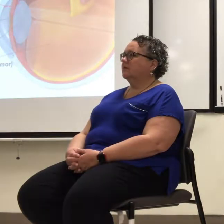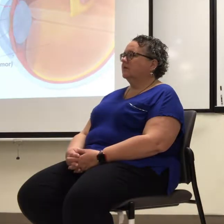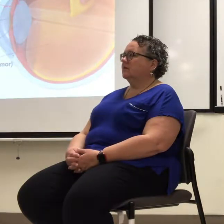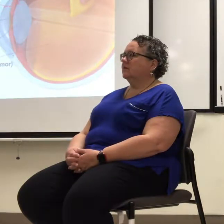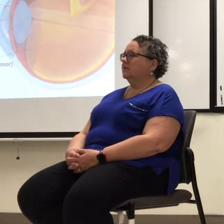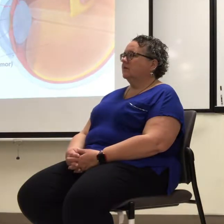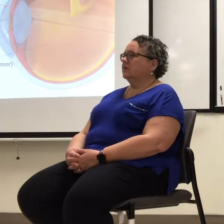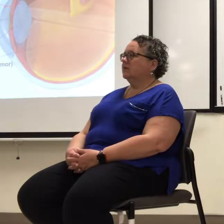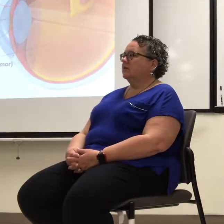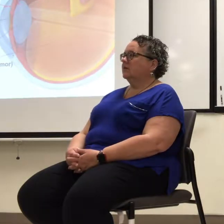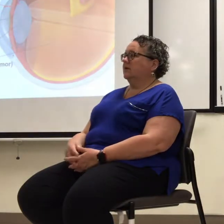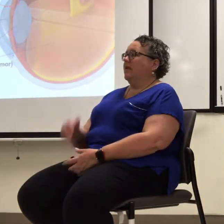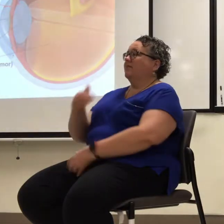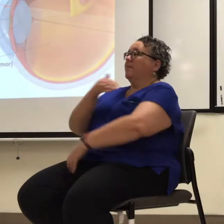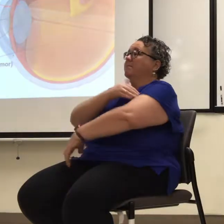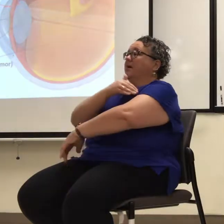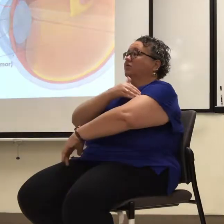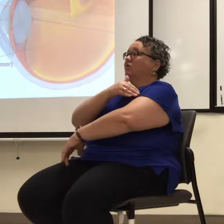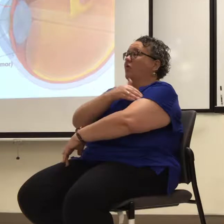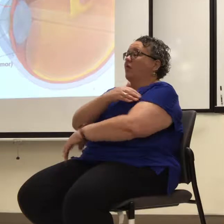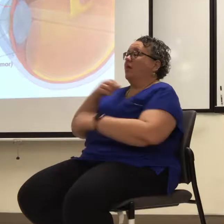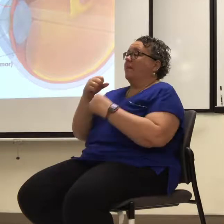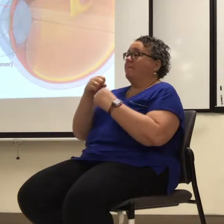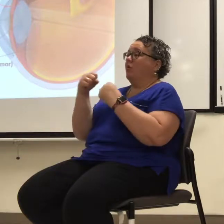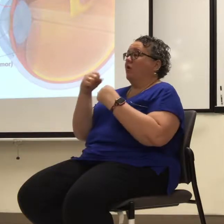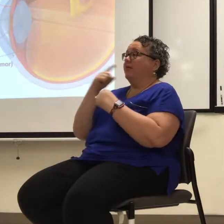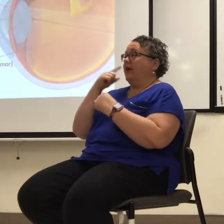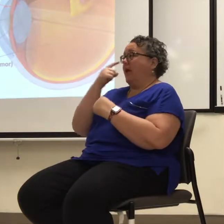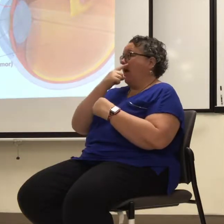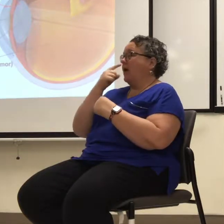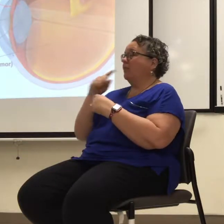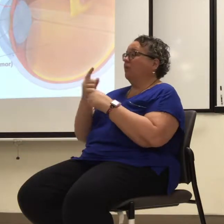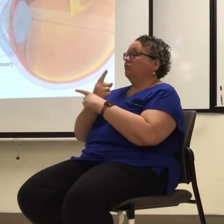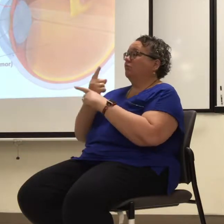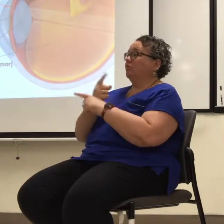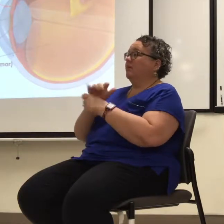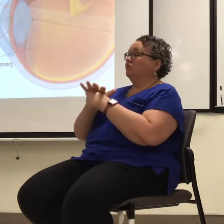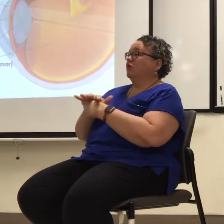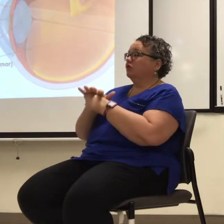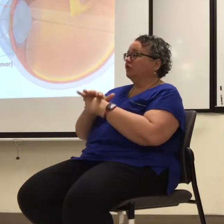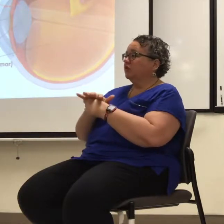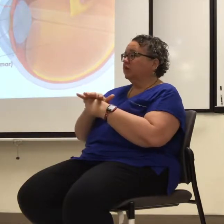So when the muscles pull in the eyeball with the appropriate pressure, it doesn't like